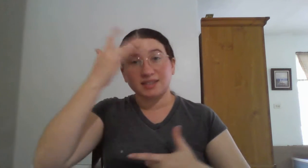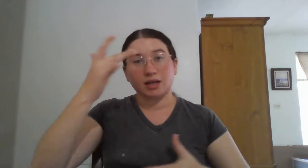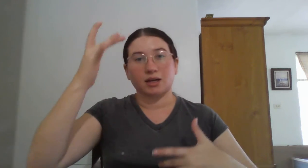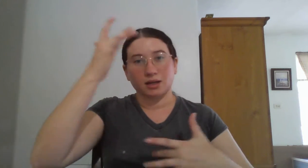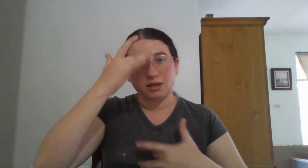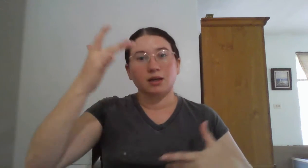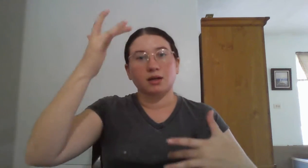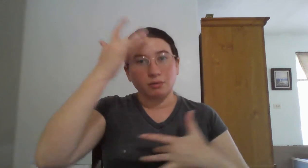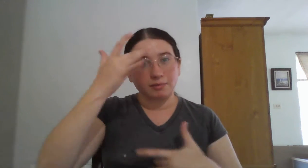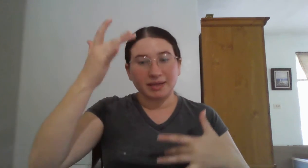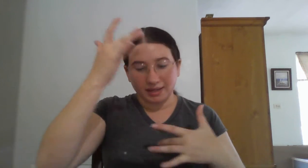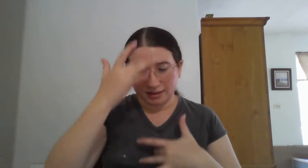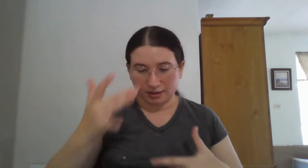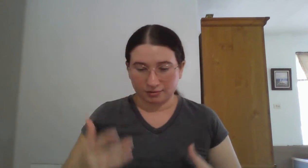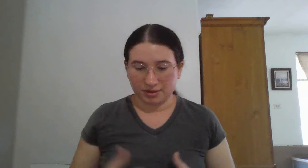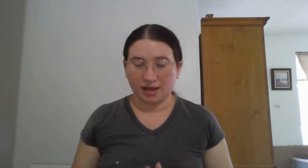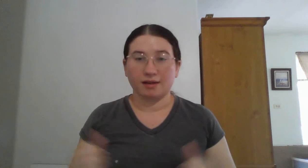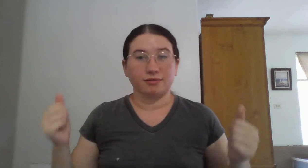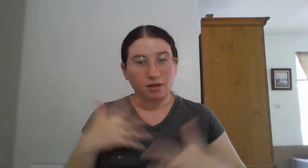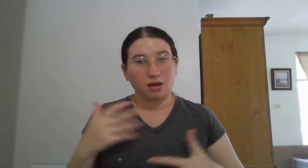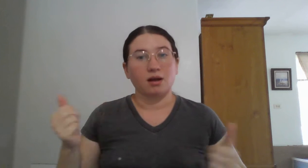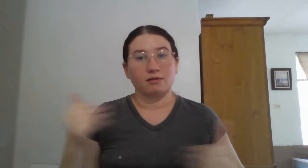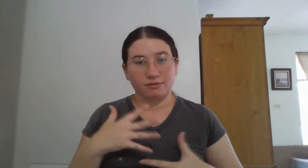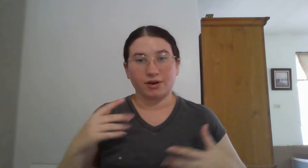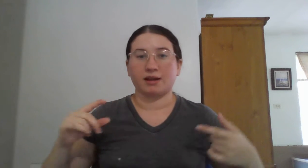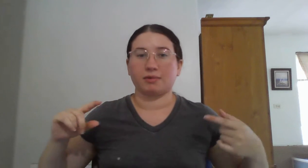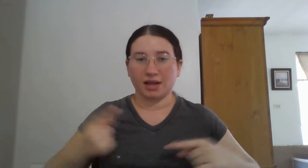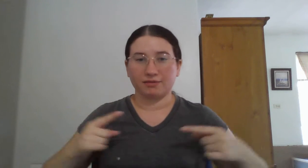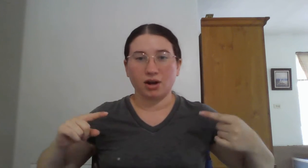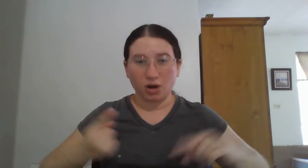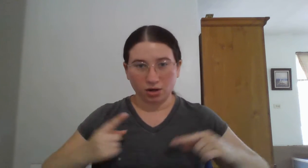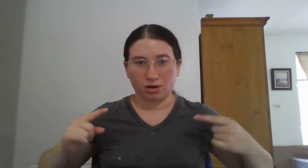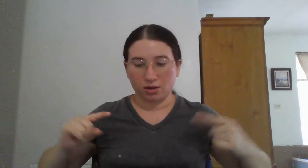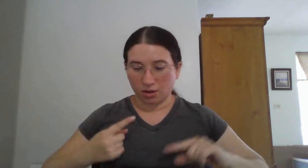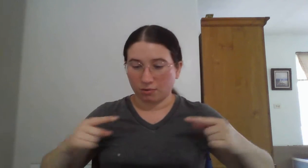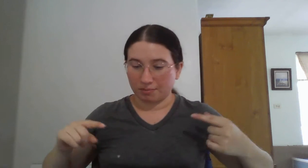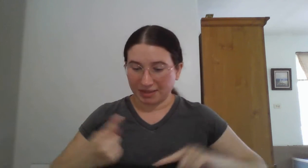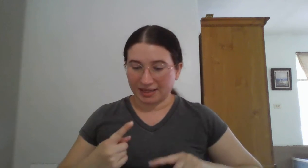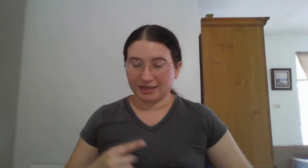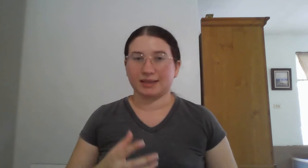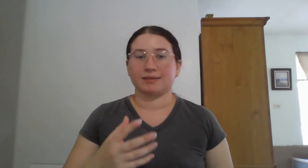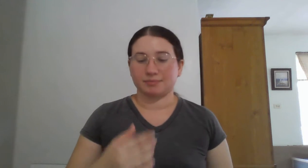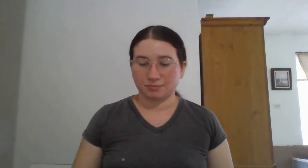sick, repeatedly. We have afraid. We have hurt, repeatedly.